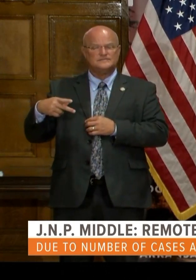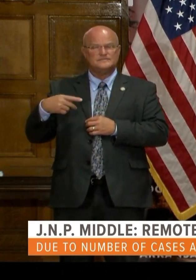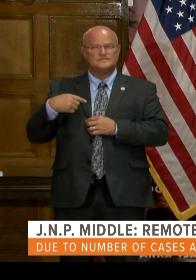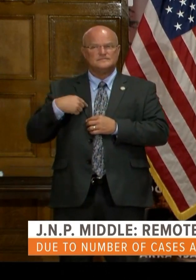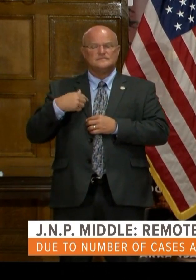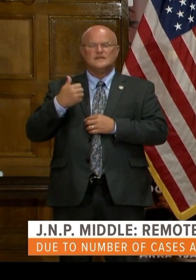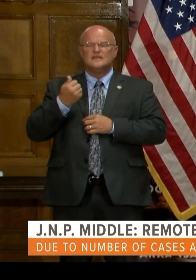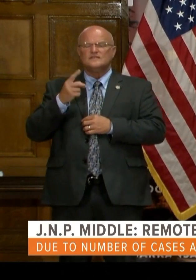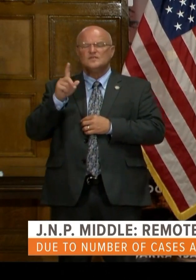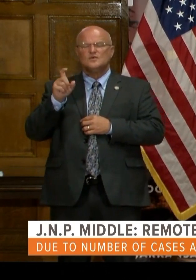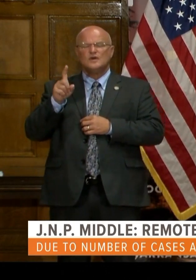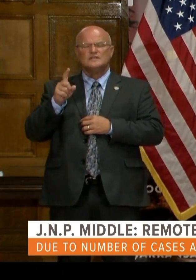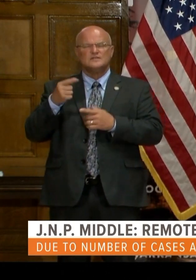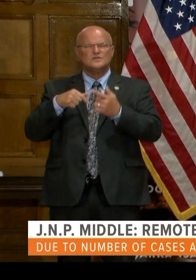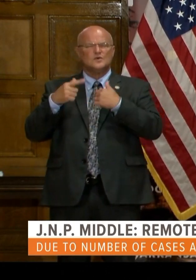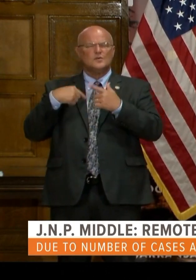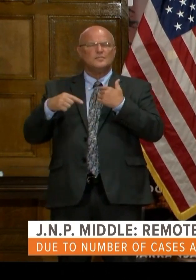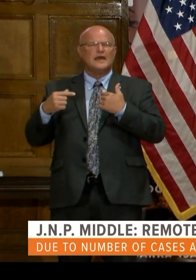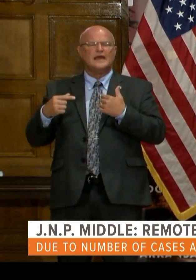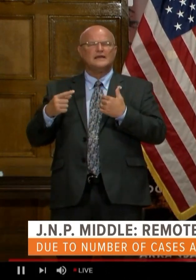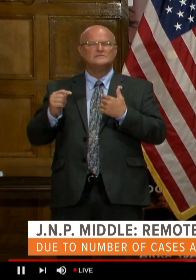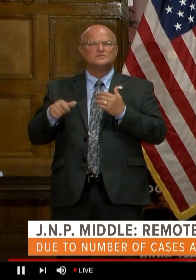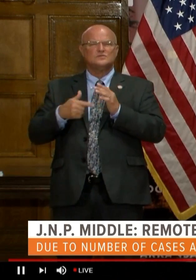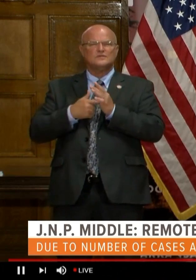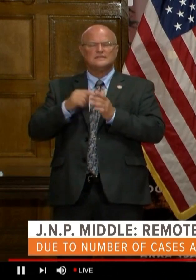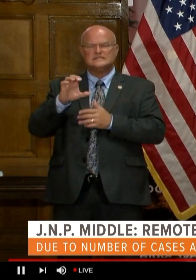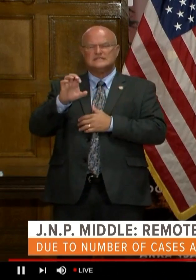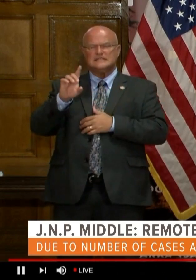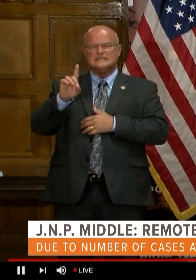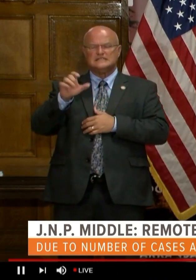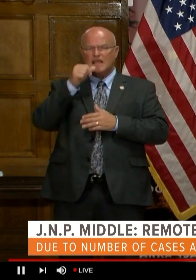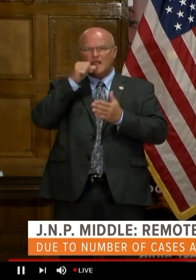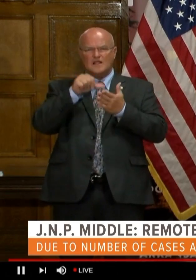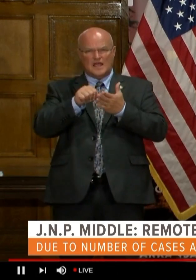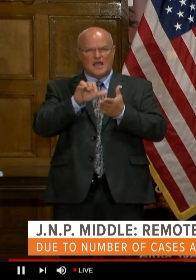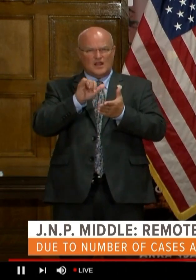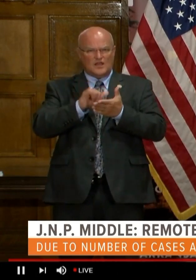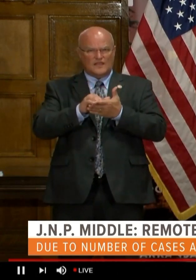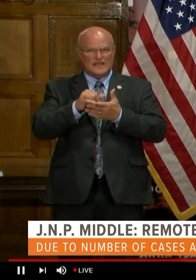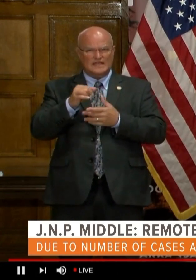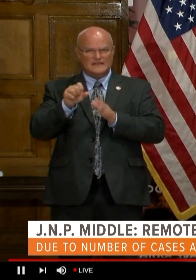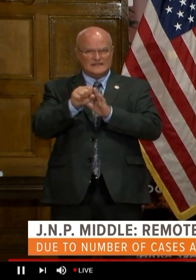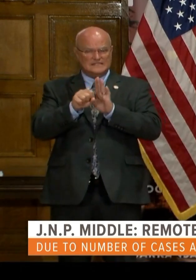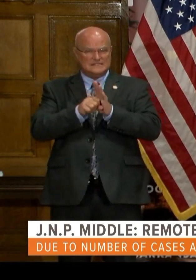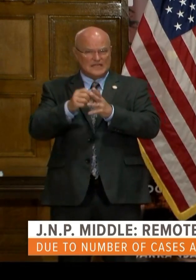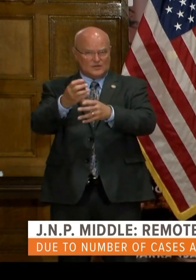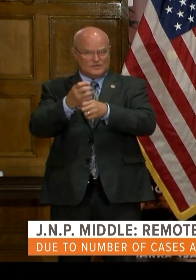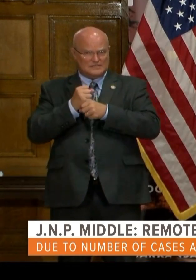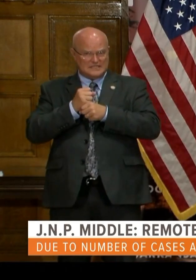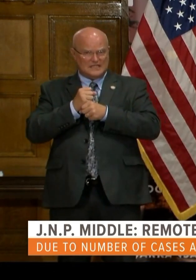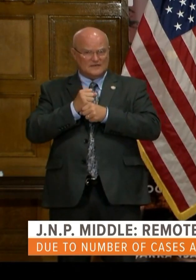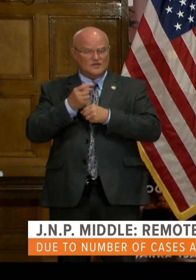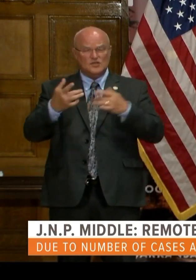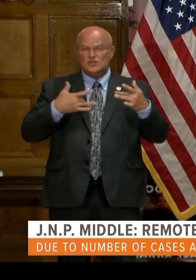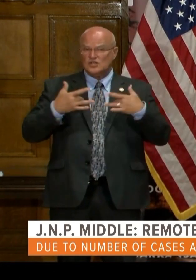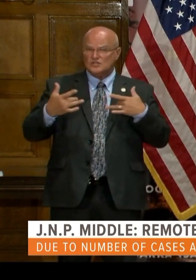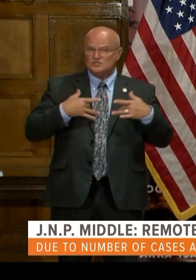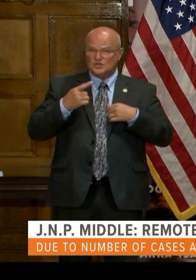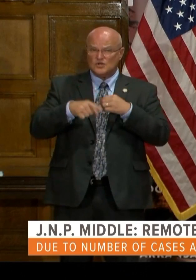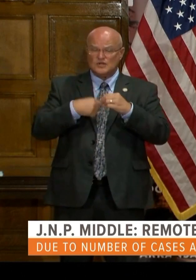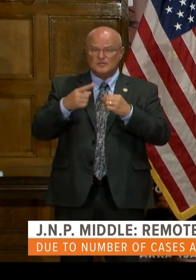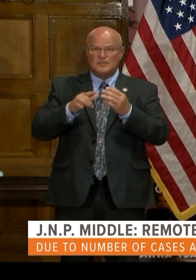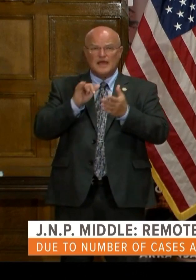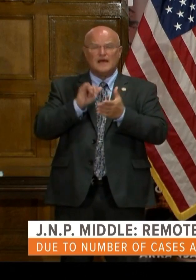questions. Going back to the CDC letter that the state had received, are you concerned at all